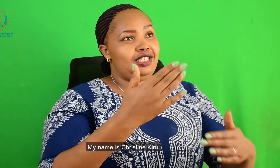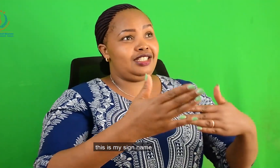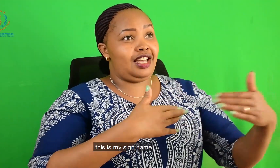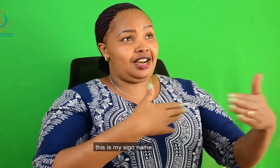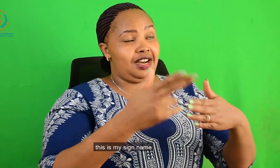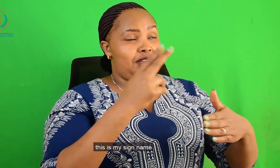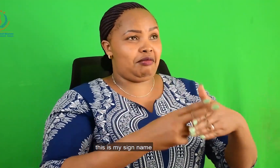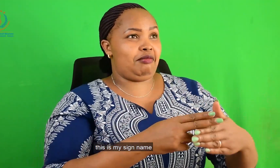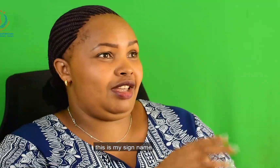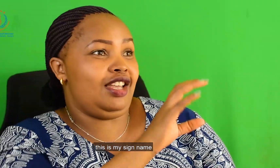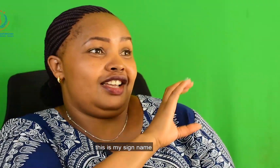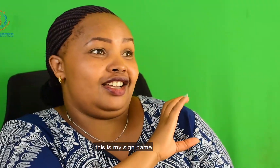This is my sign name.